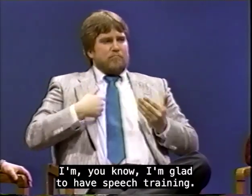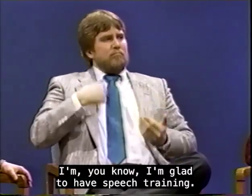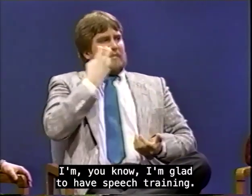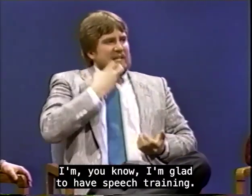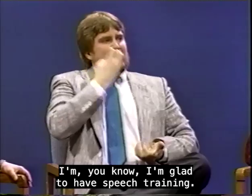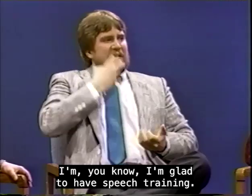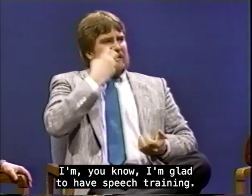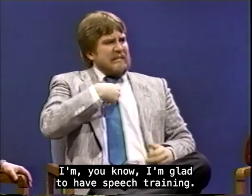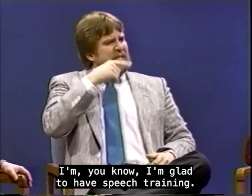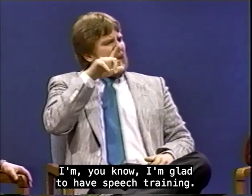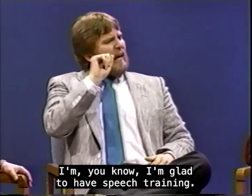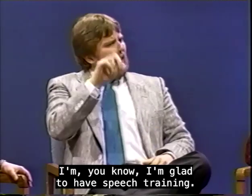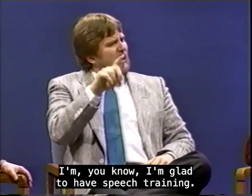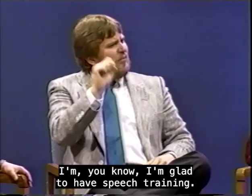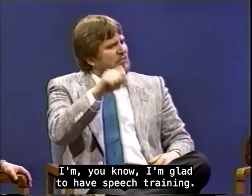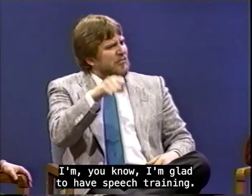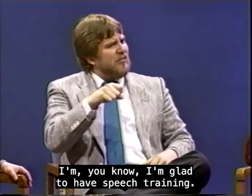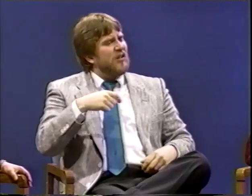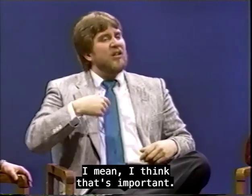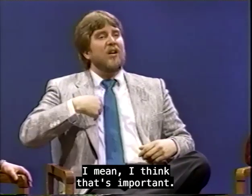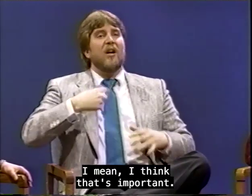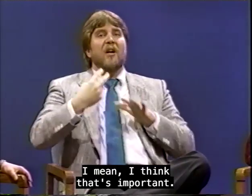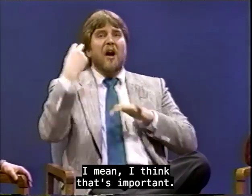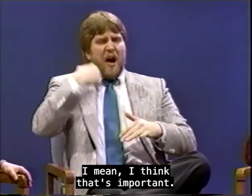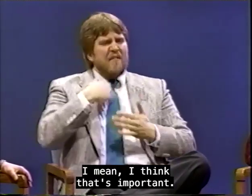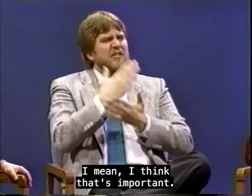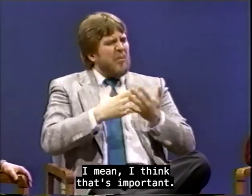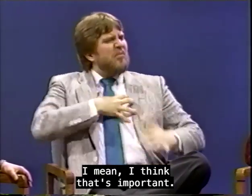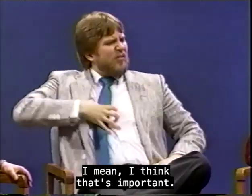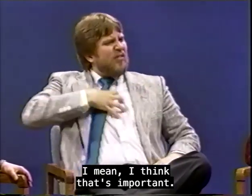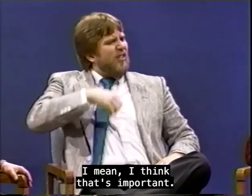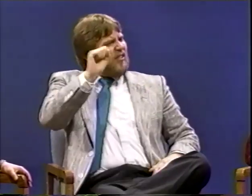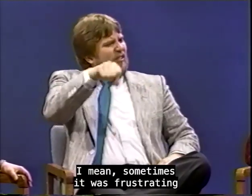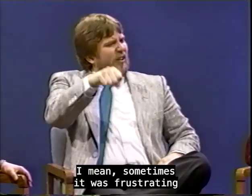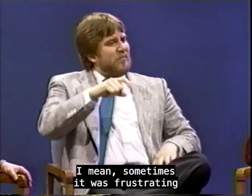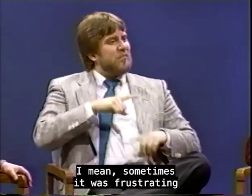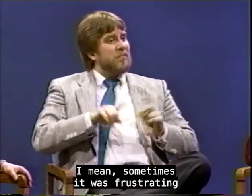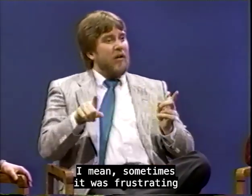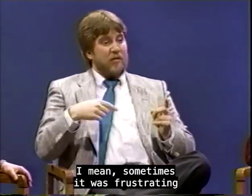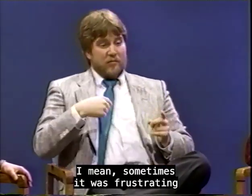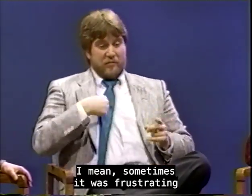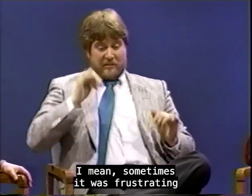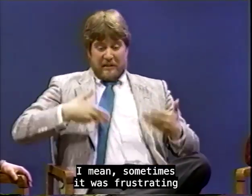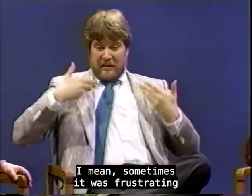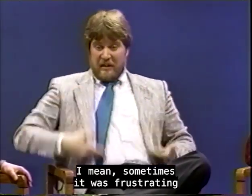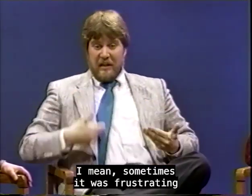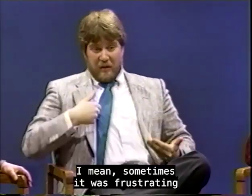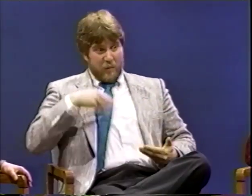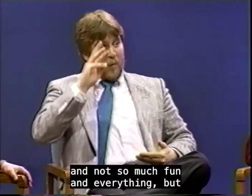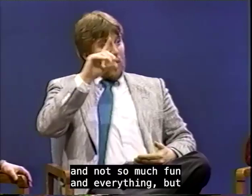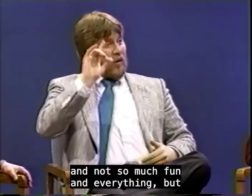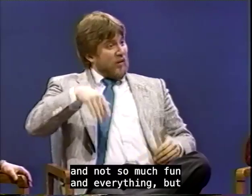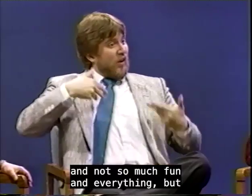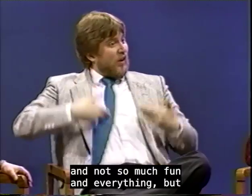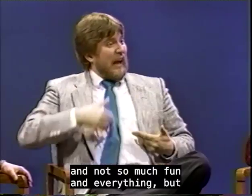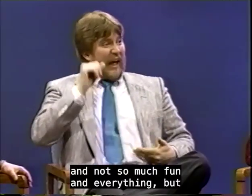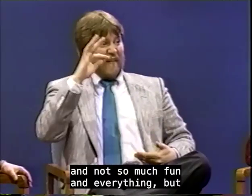I'm glad to have speech training. I mean, I think that's important. I mean, sometimes it was frustrating and not so much fun and everything,